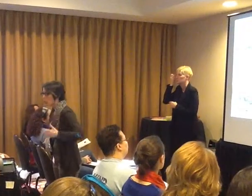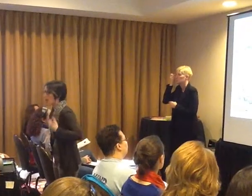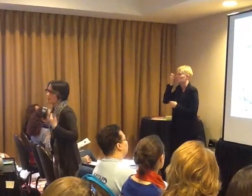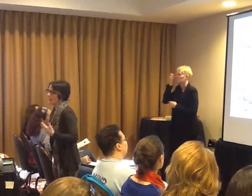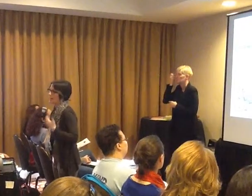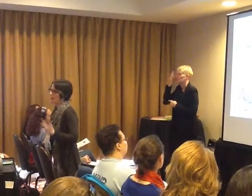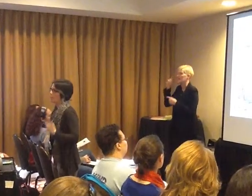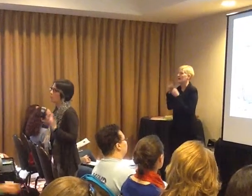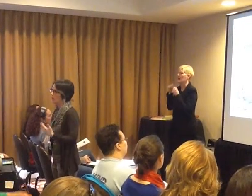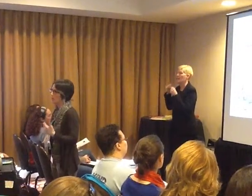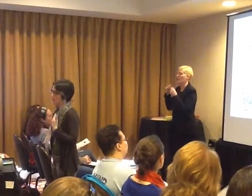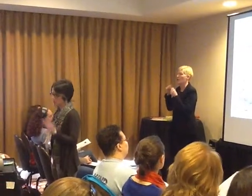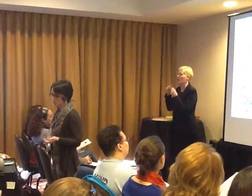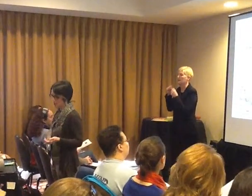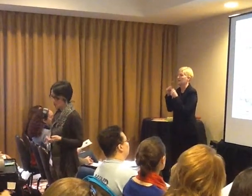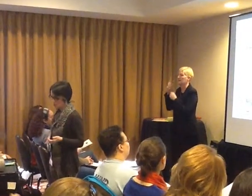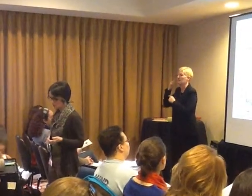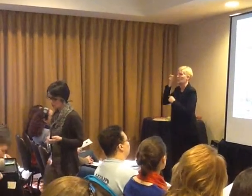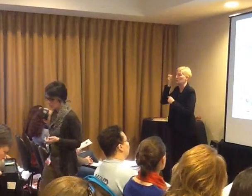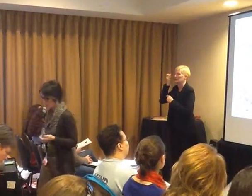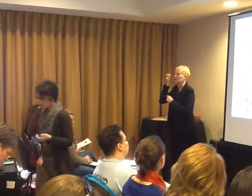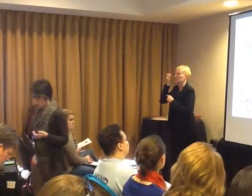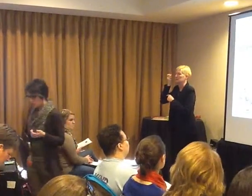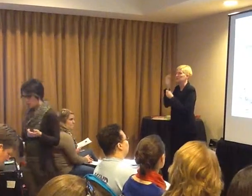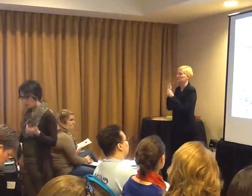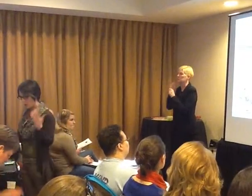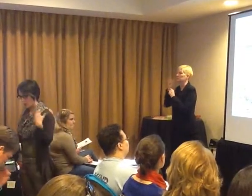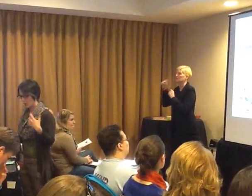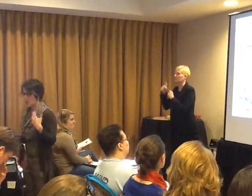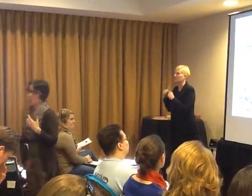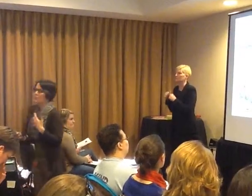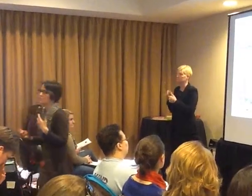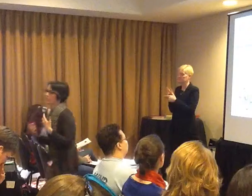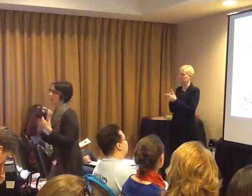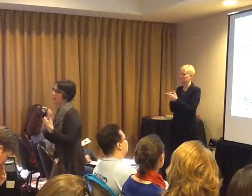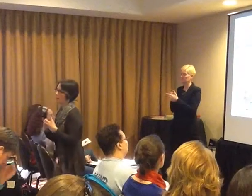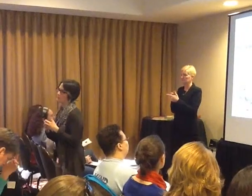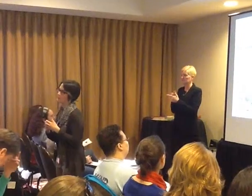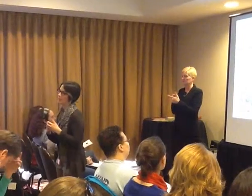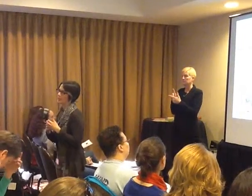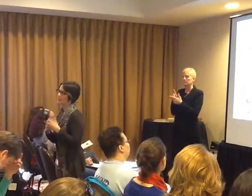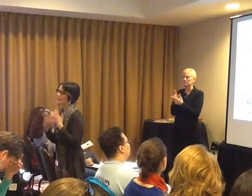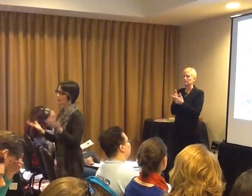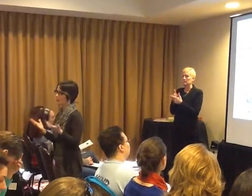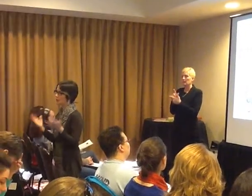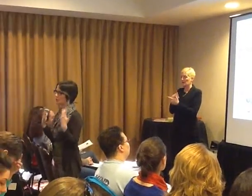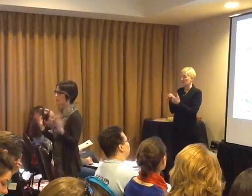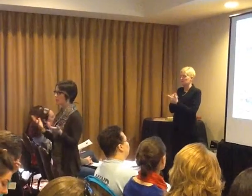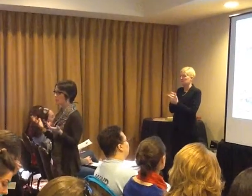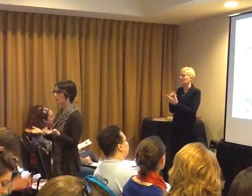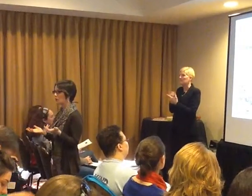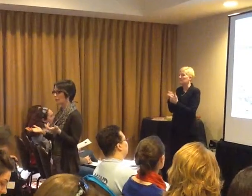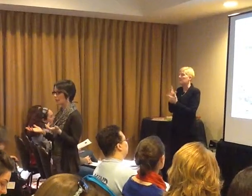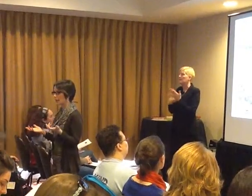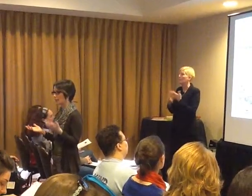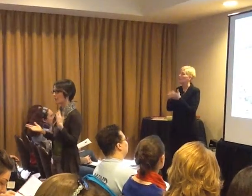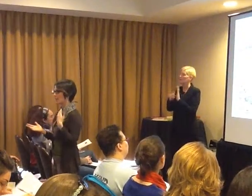how long they can hold on to it to be able to use it. So both of those indicators help